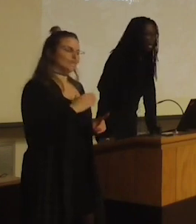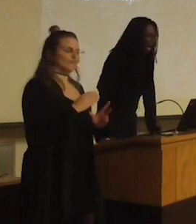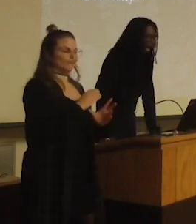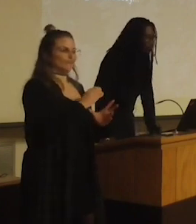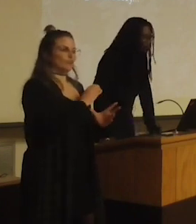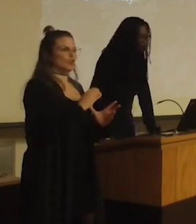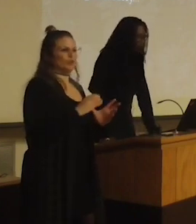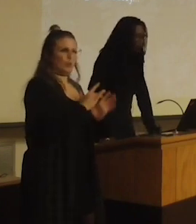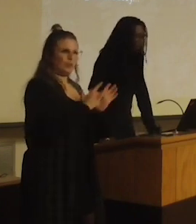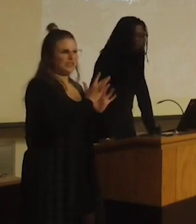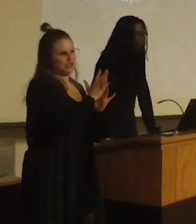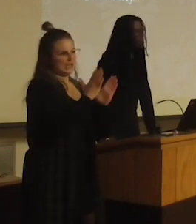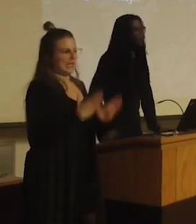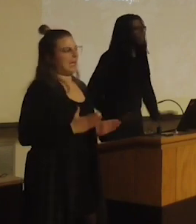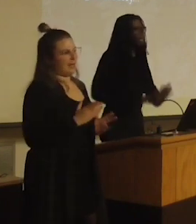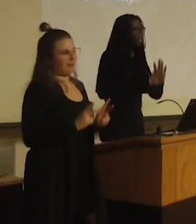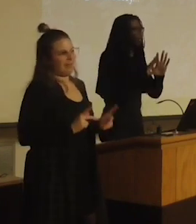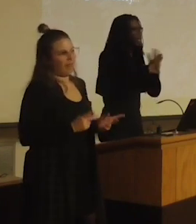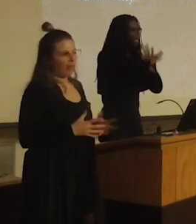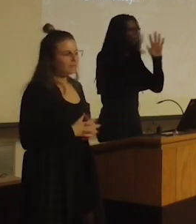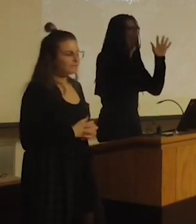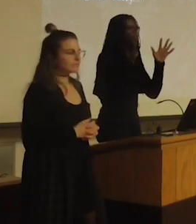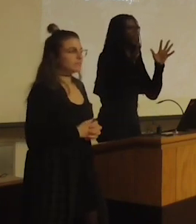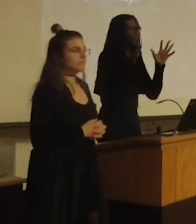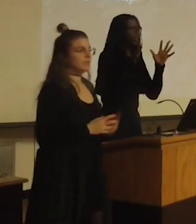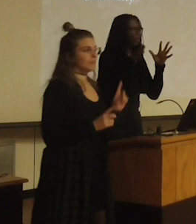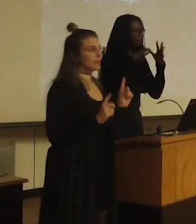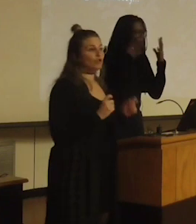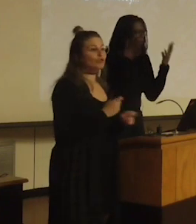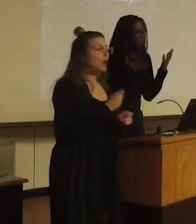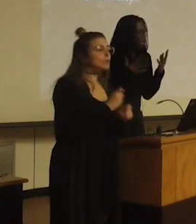people. But of course, these are